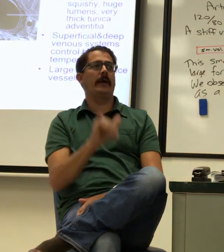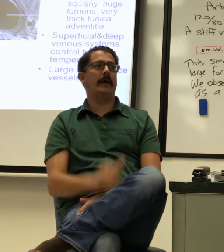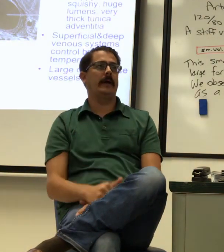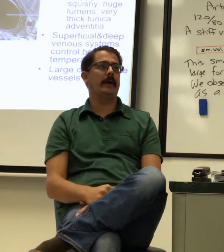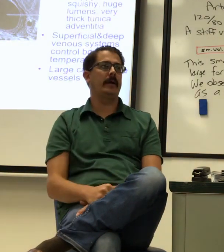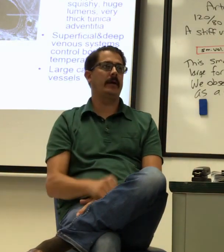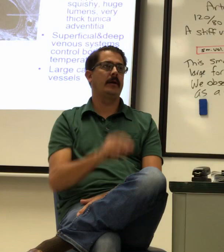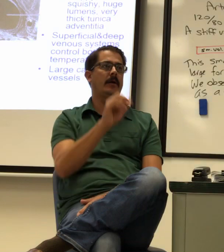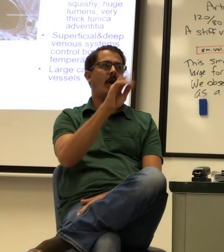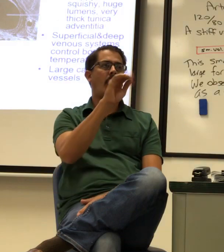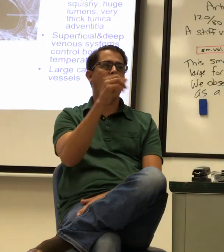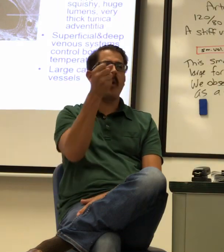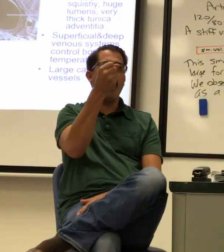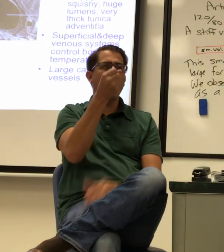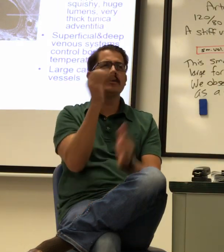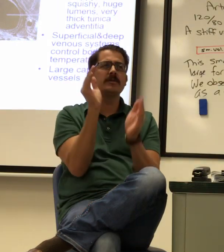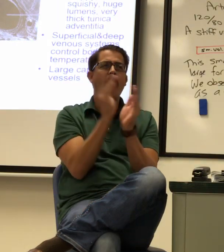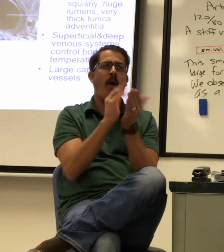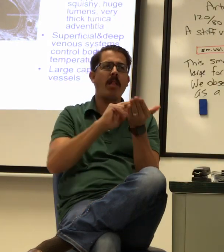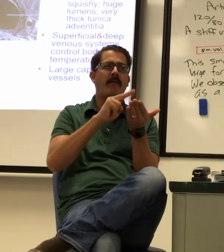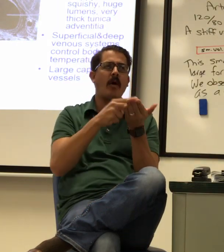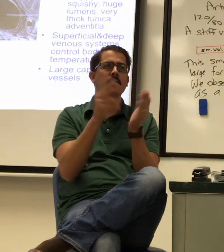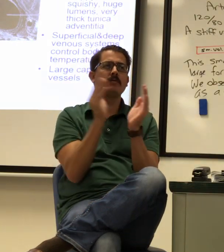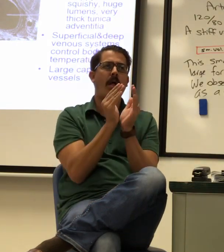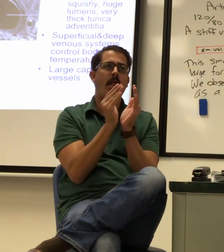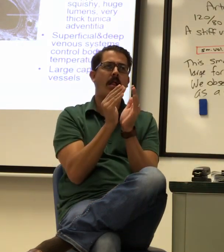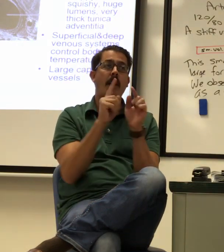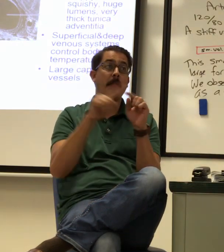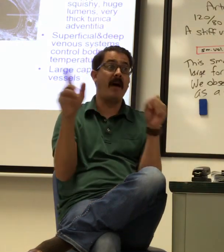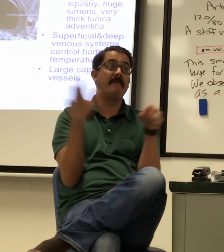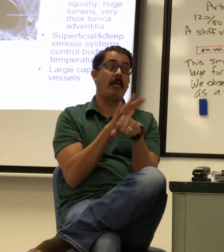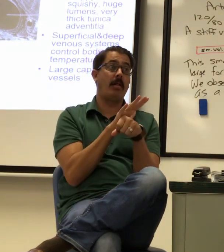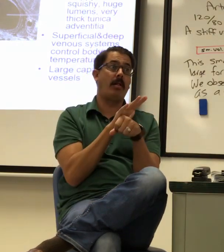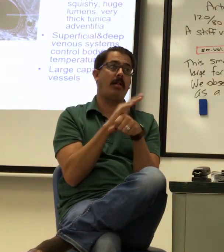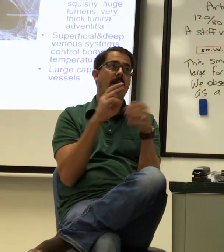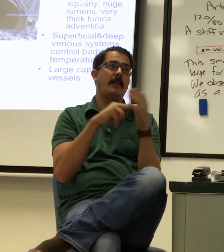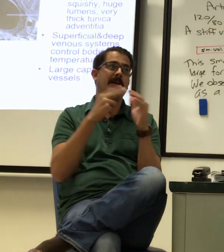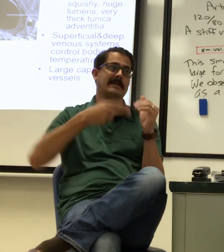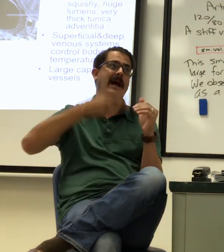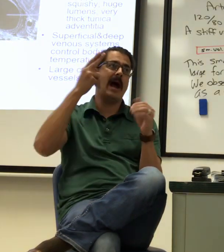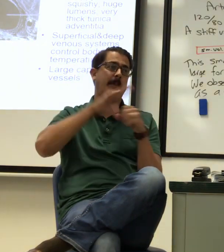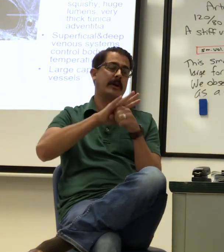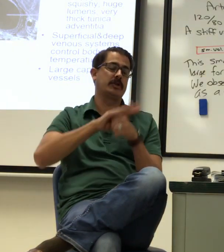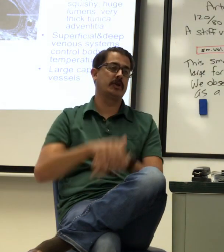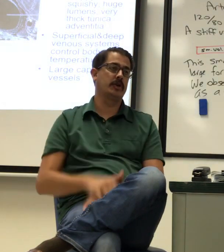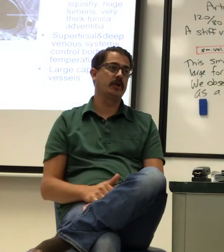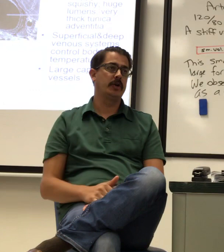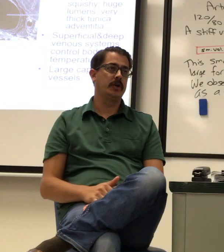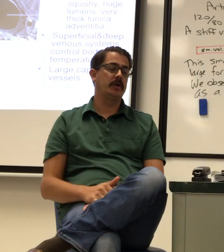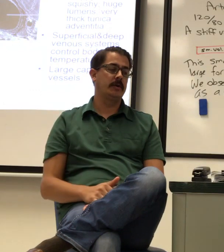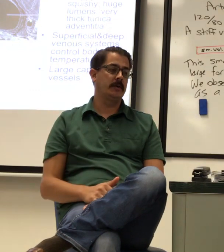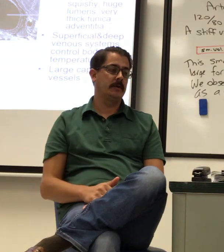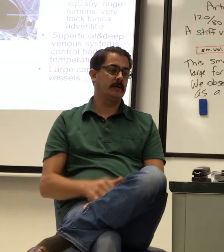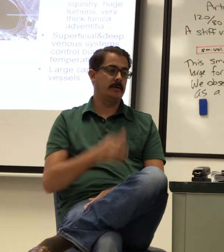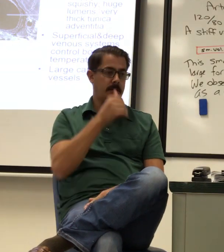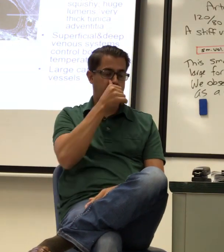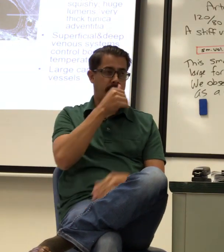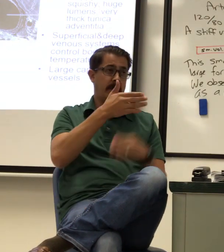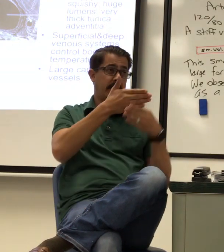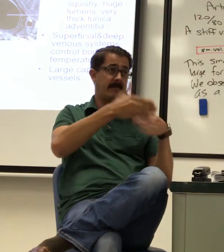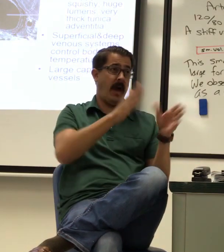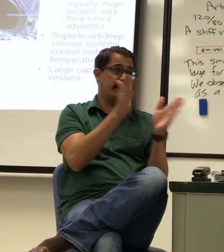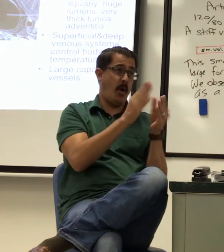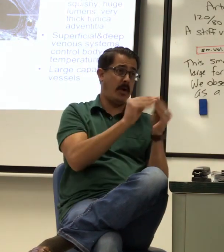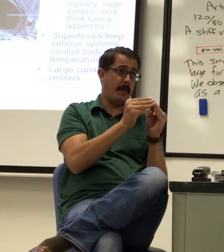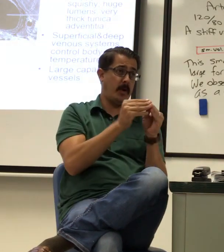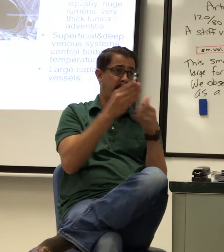arteries. They hold a small volume, small number. We observe high pressures in them. Divide a small number by a